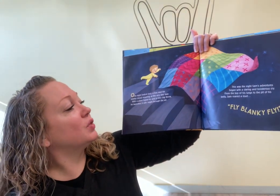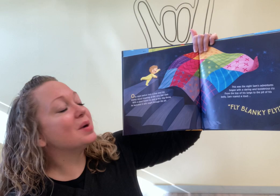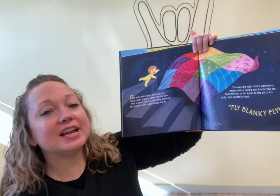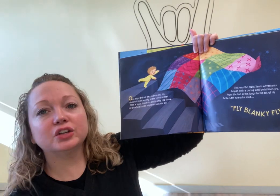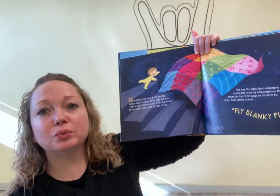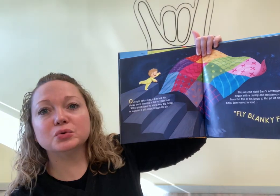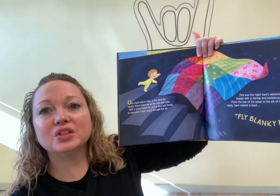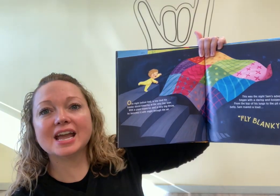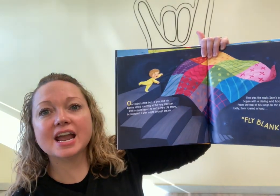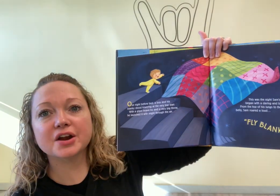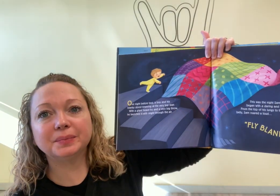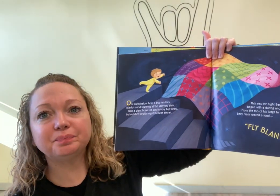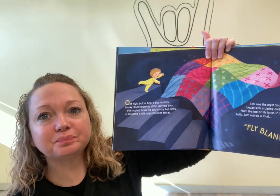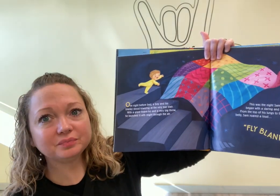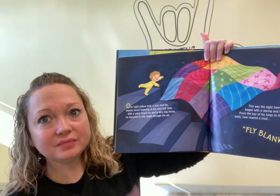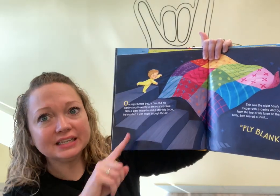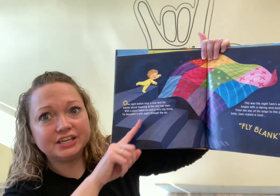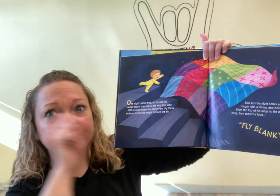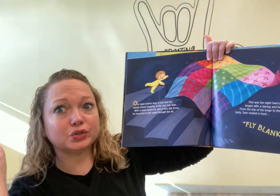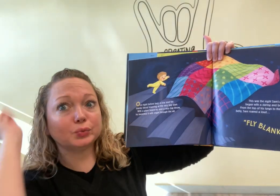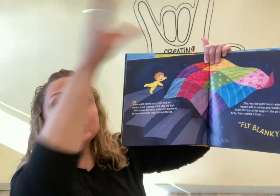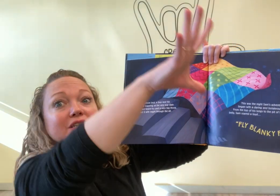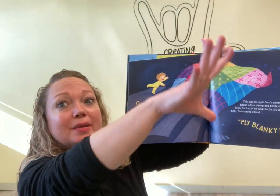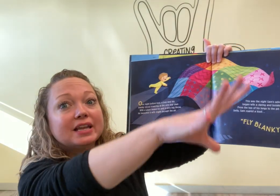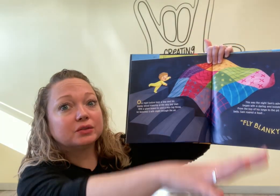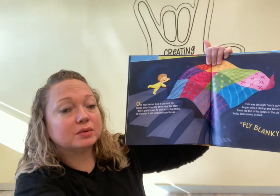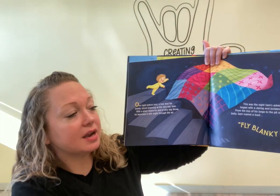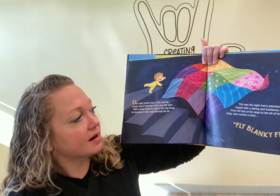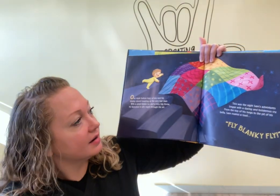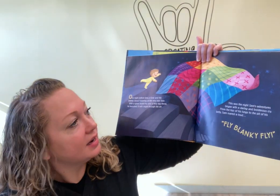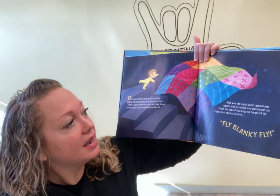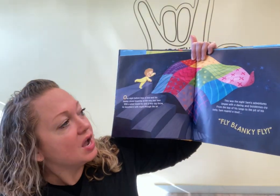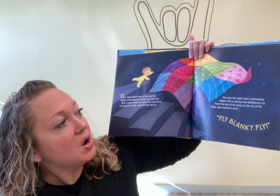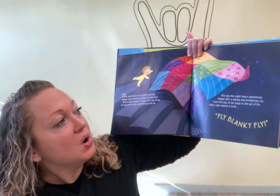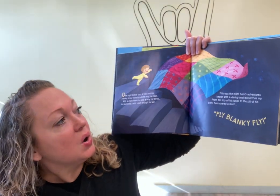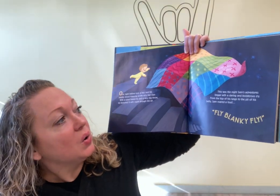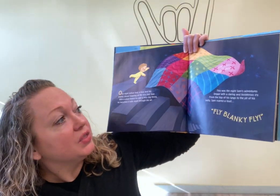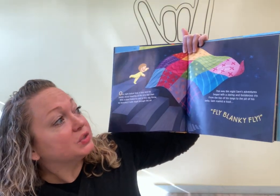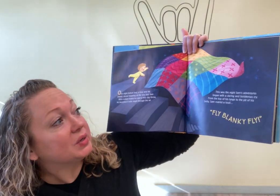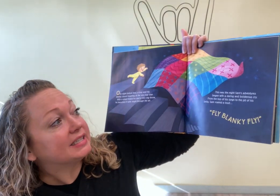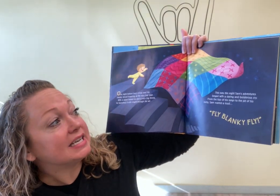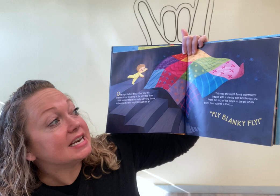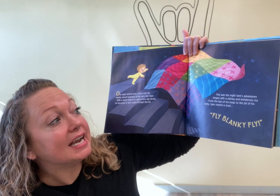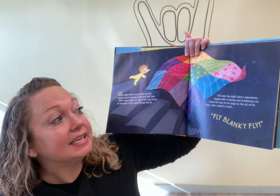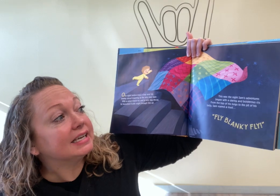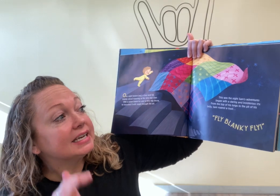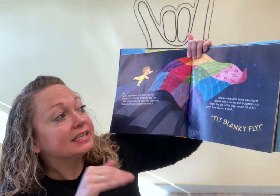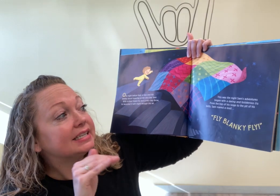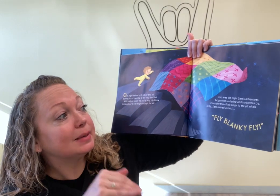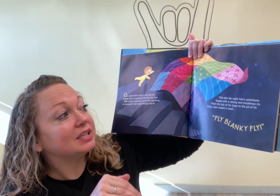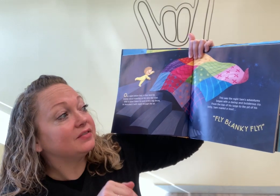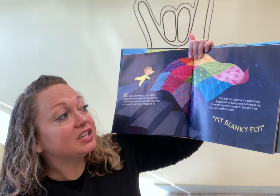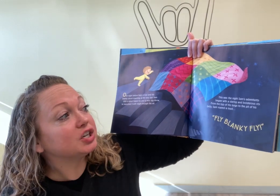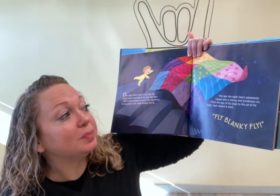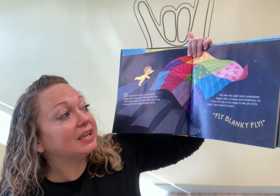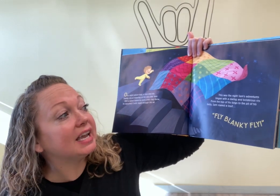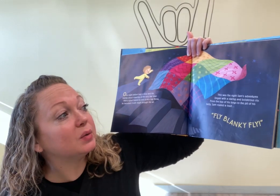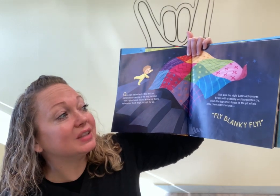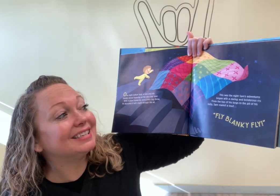might through the air. He just threw his blanket through the air. This was the night Sam's adventure began with a